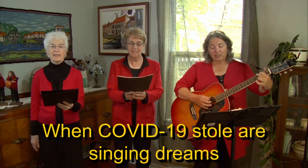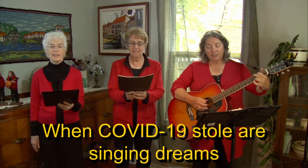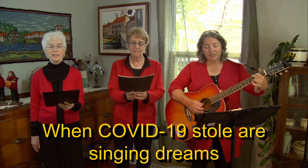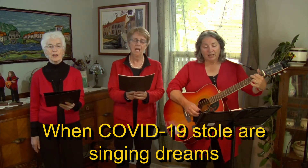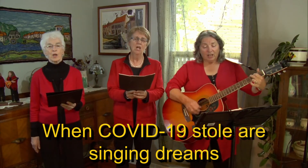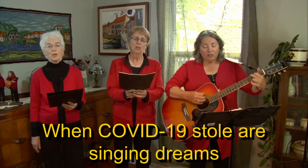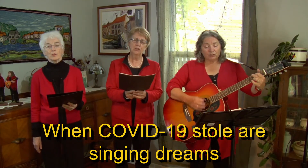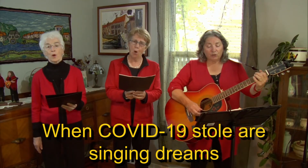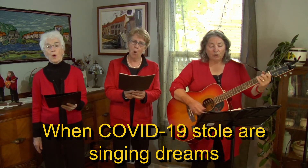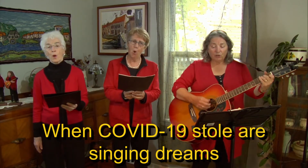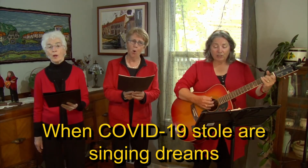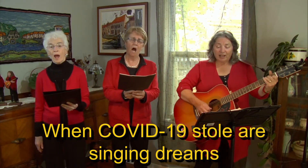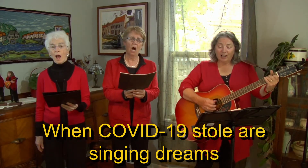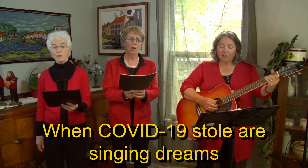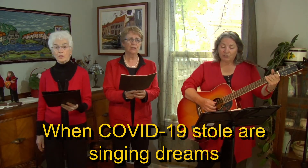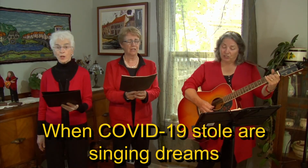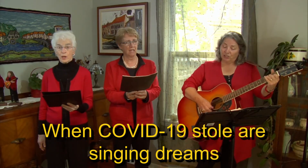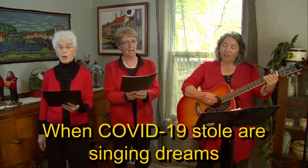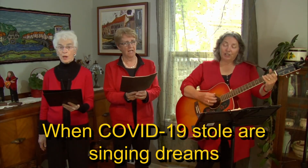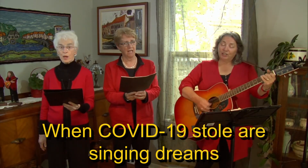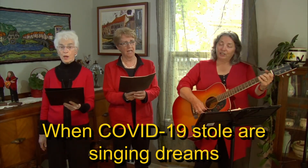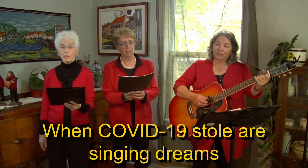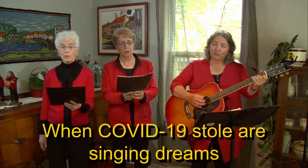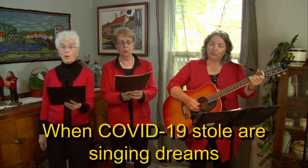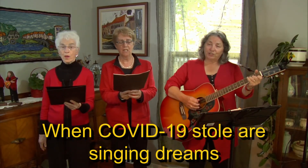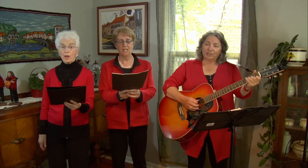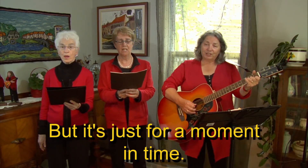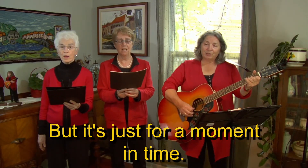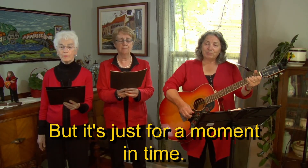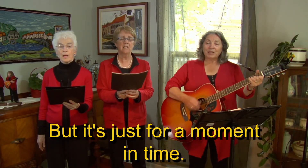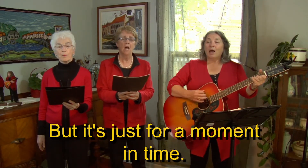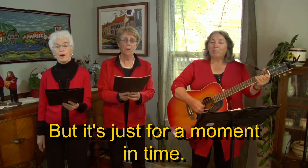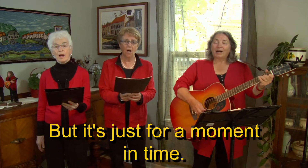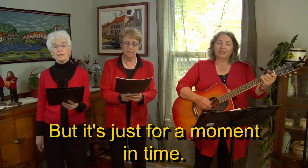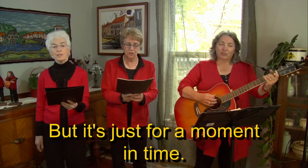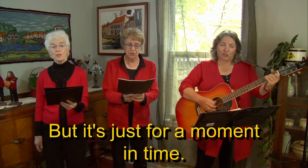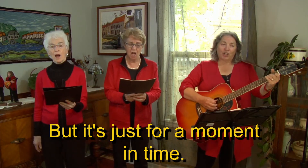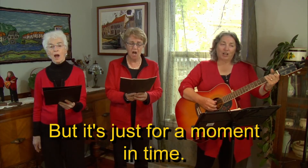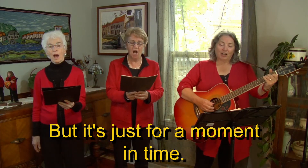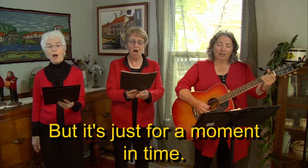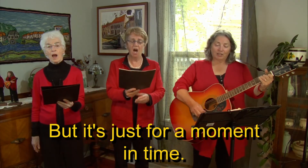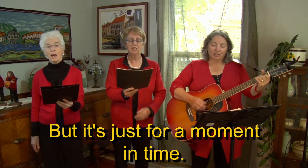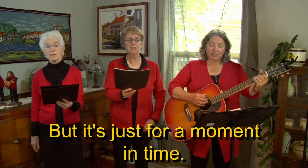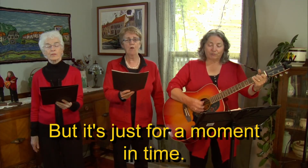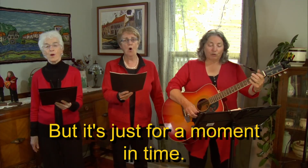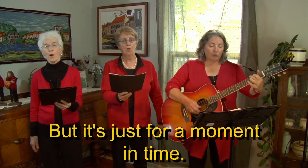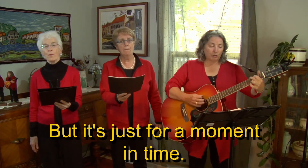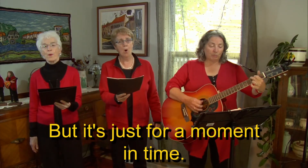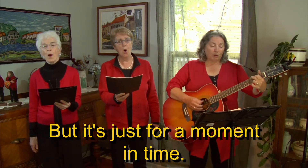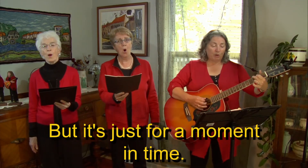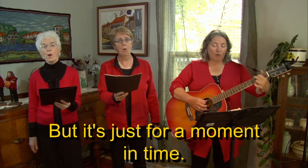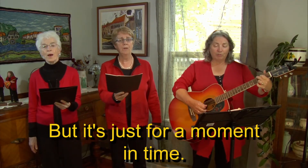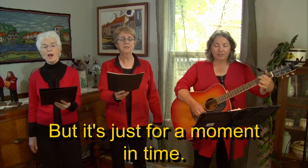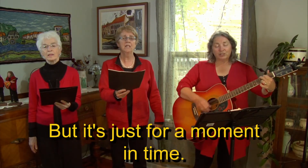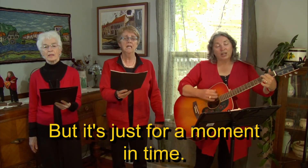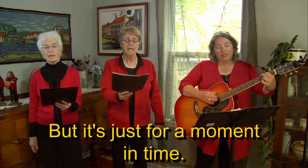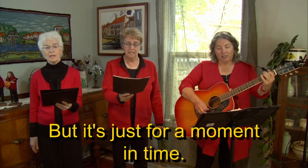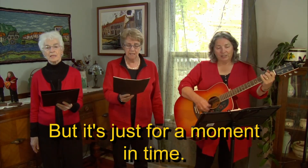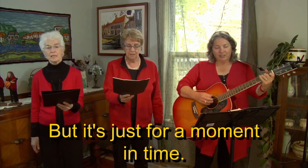COVID-19 stole our singing dreams, thought it's just for a moment in